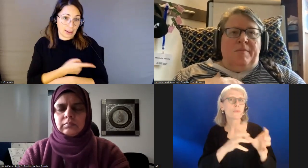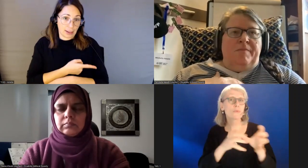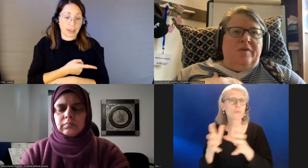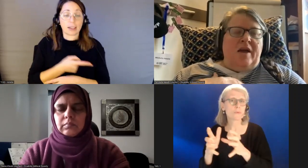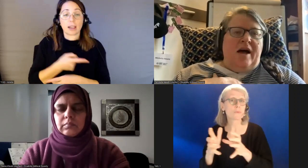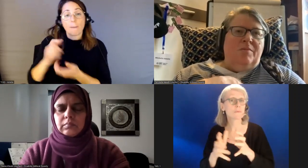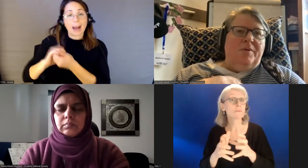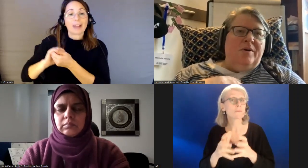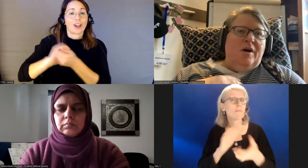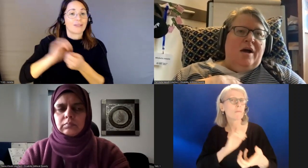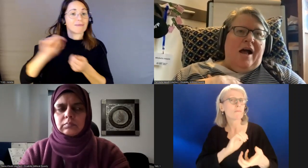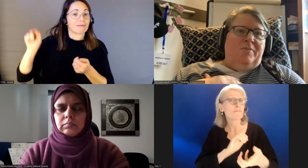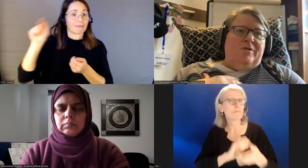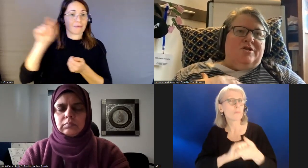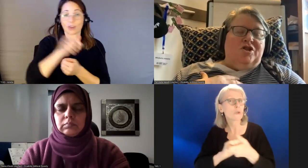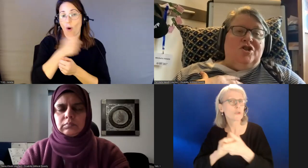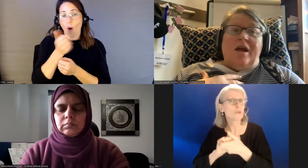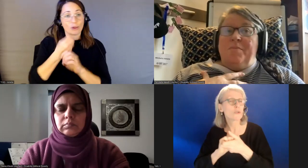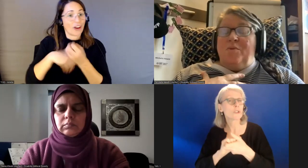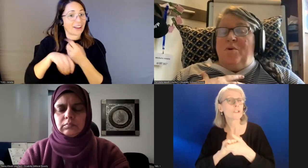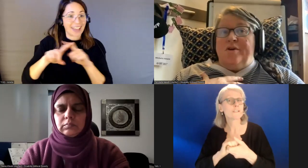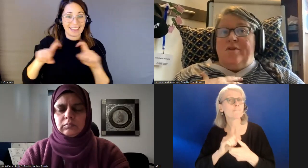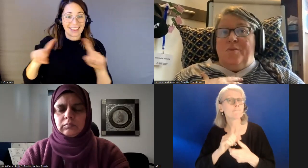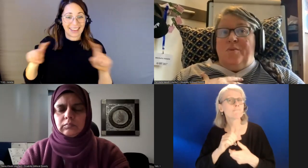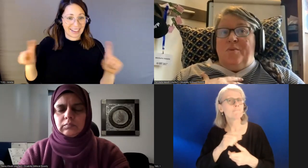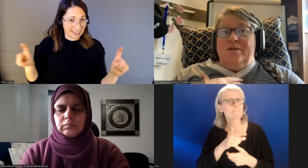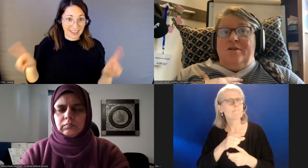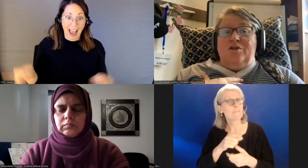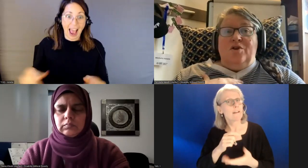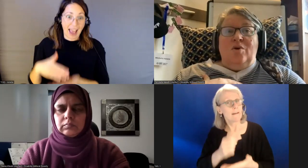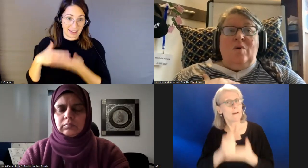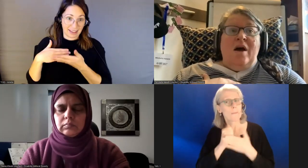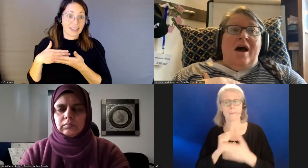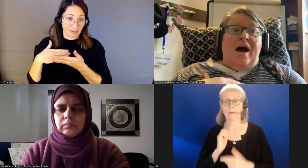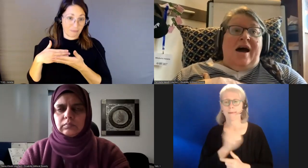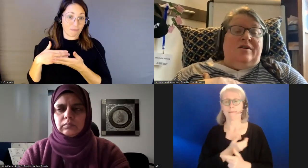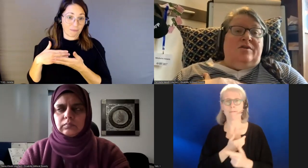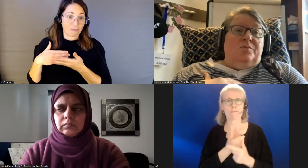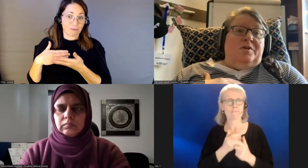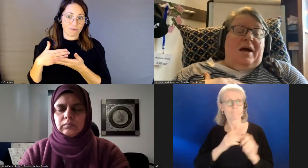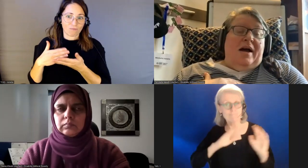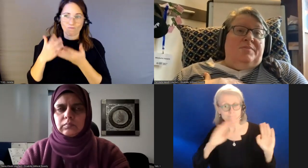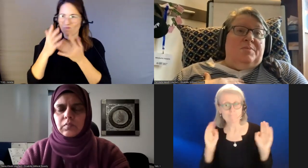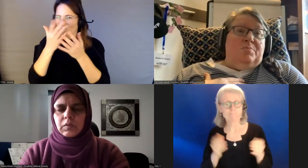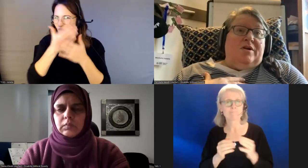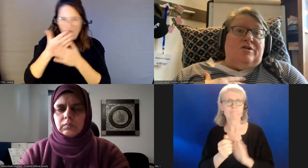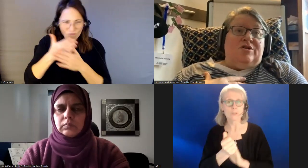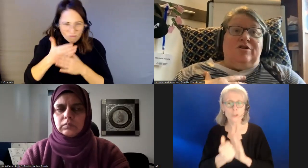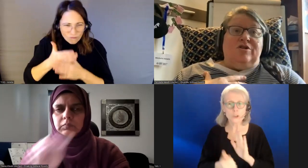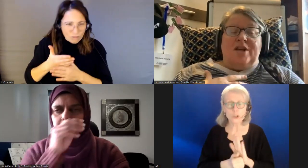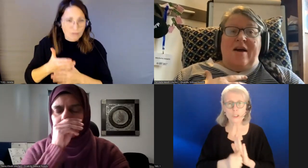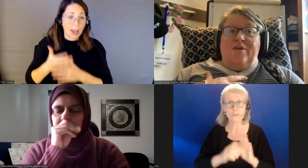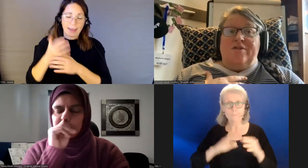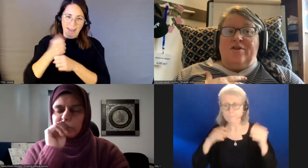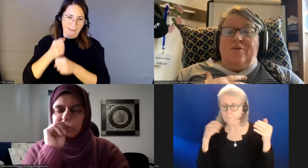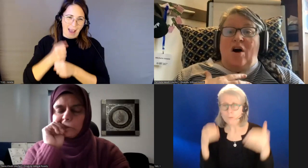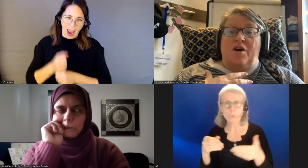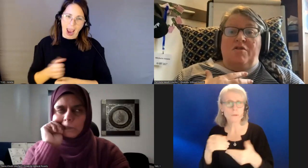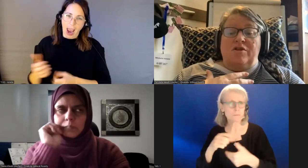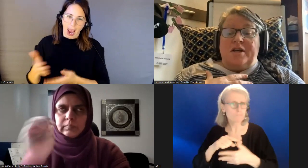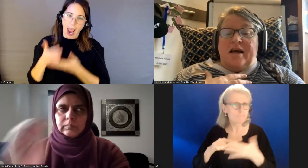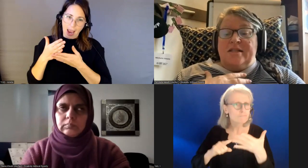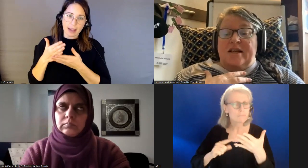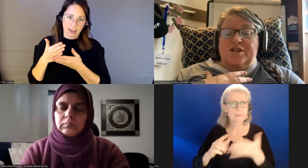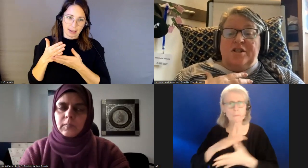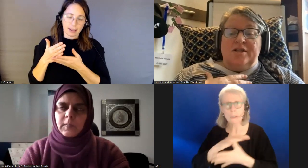that help us to shape the work that we're going to do and help to bring us all together so that